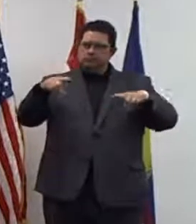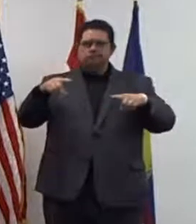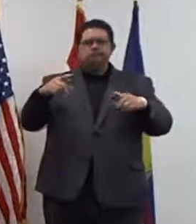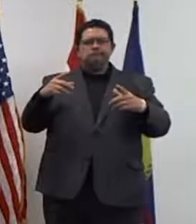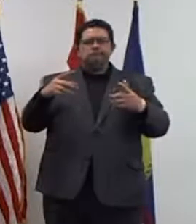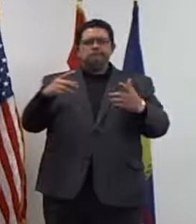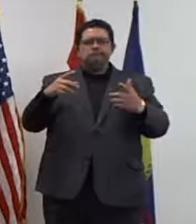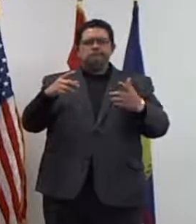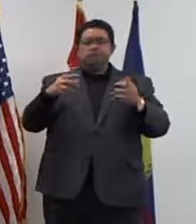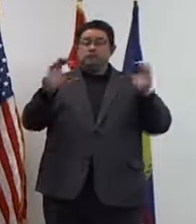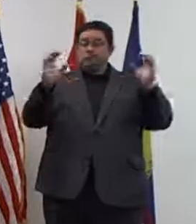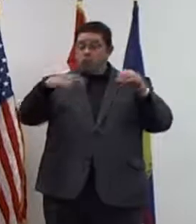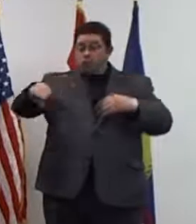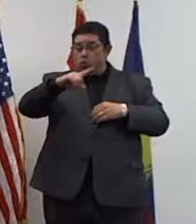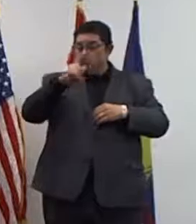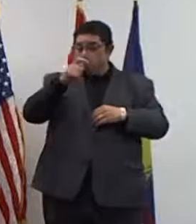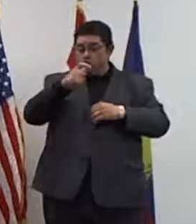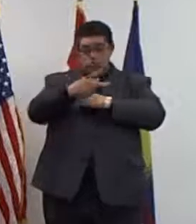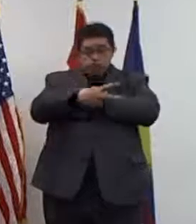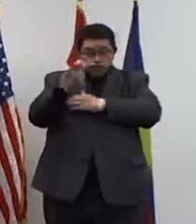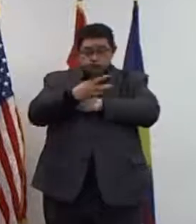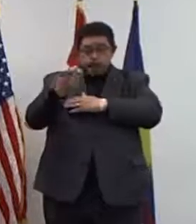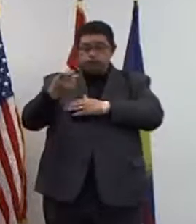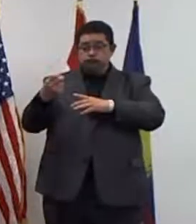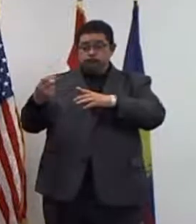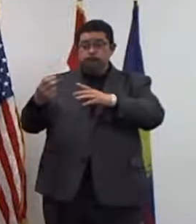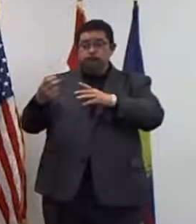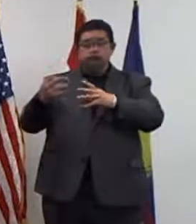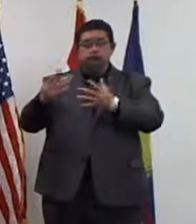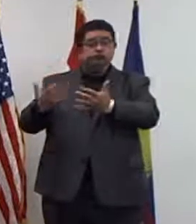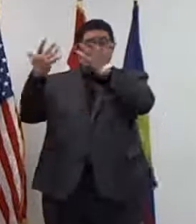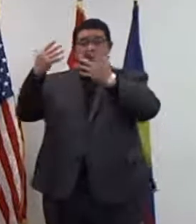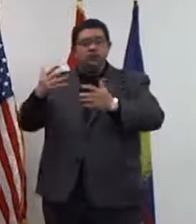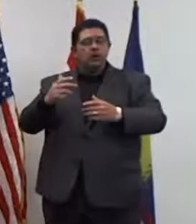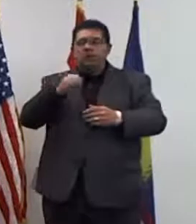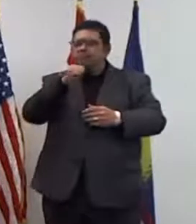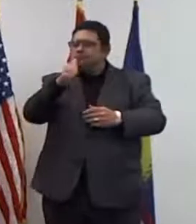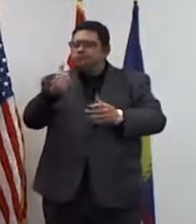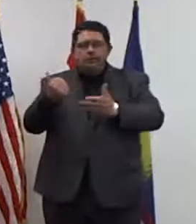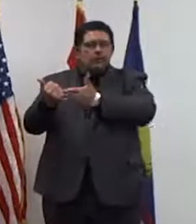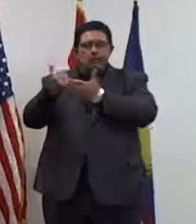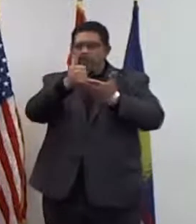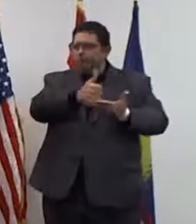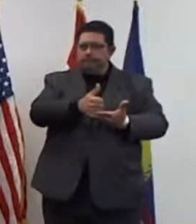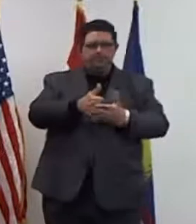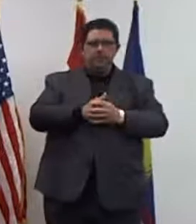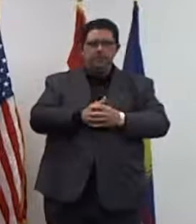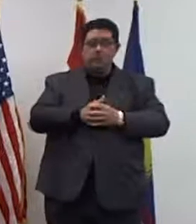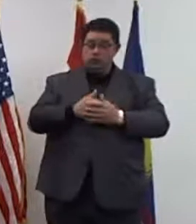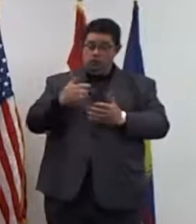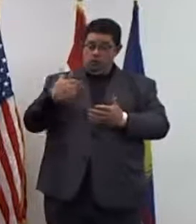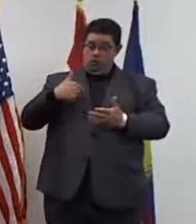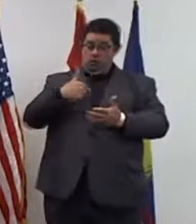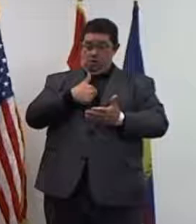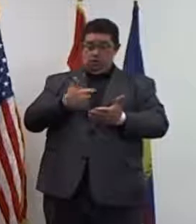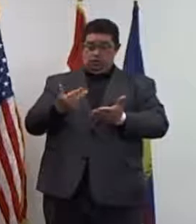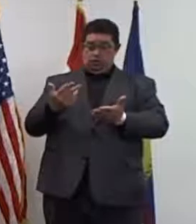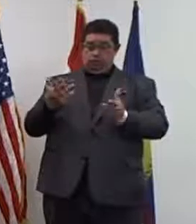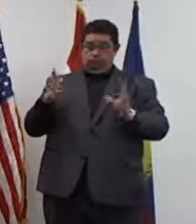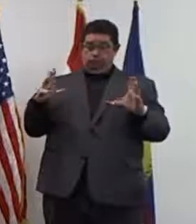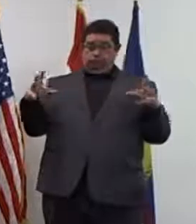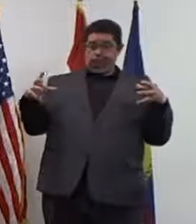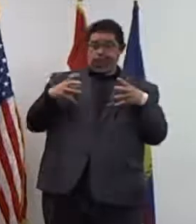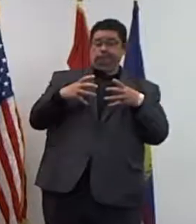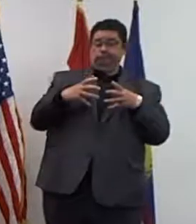the memory of George Floyd. So let's stand together and condemn this violence and provide support to our